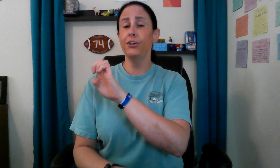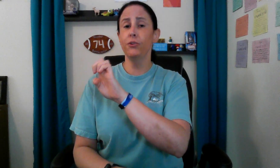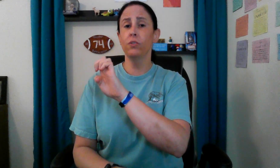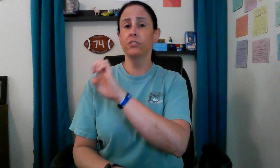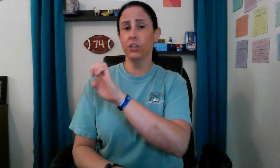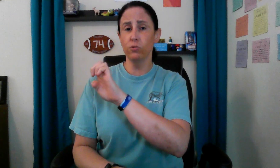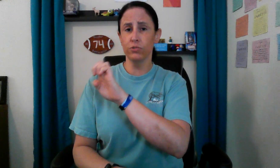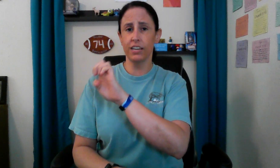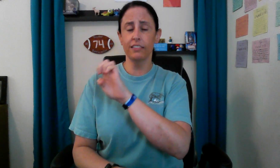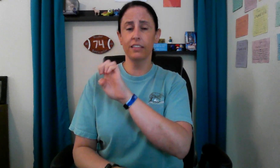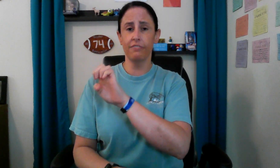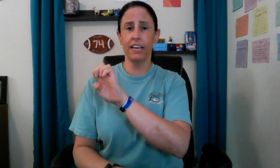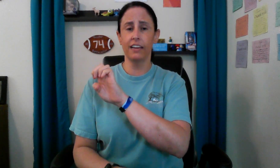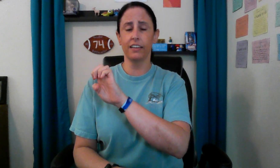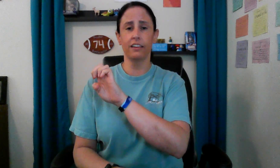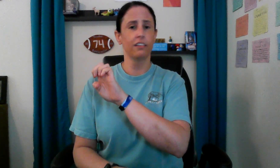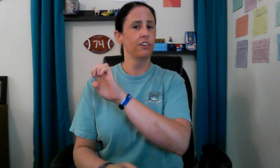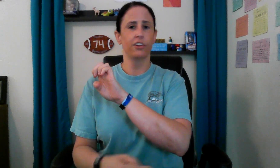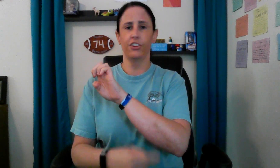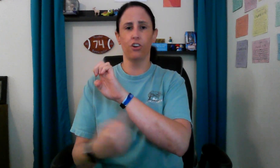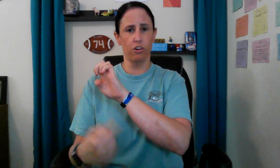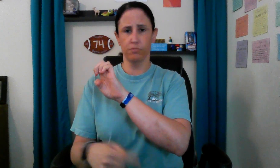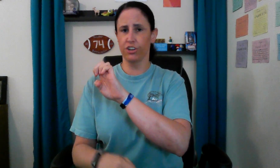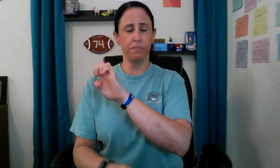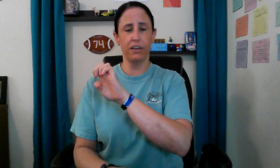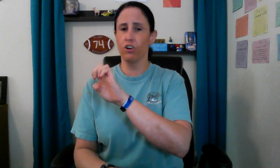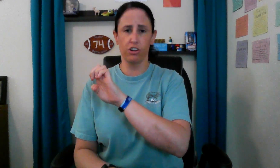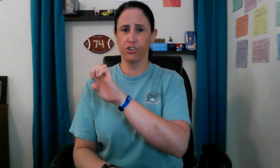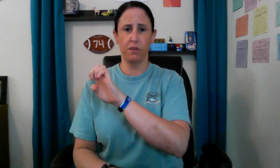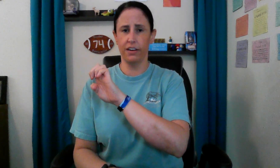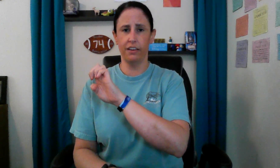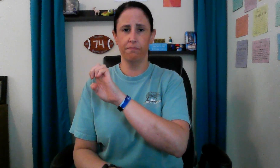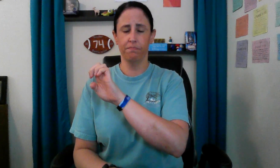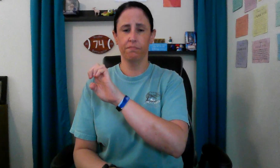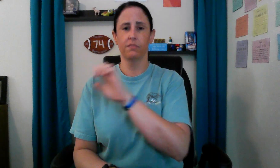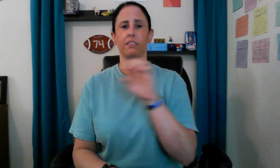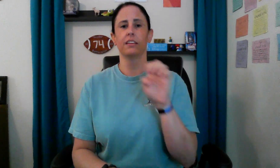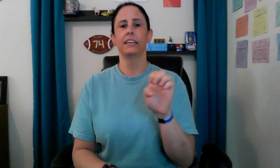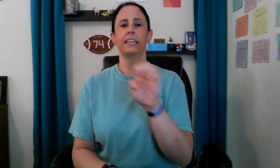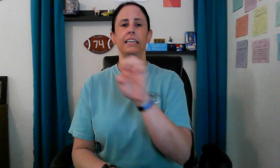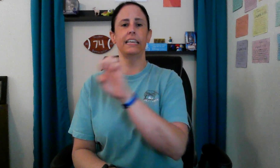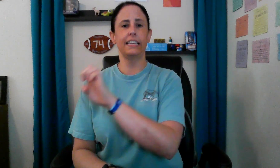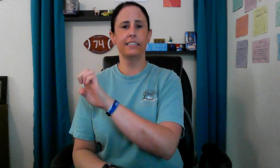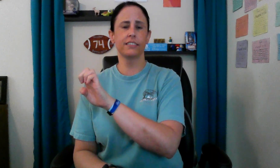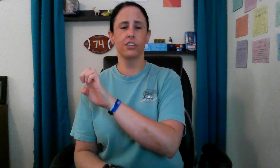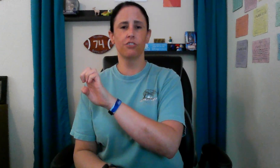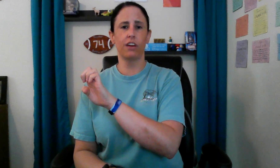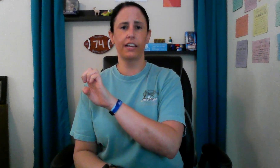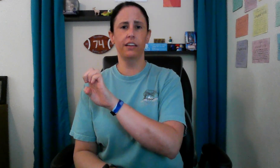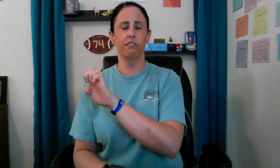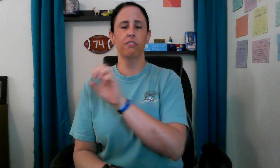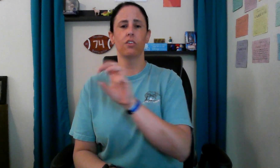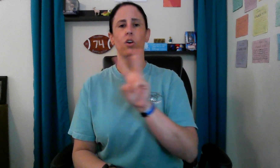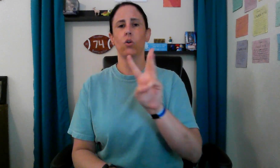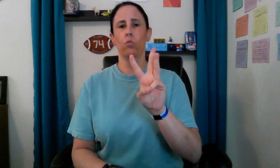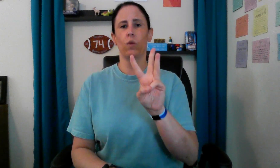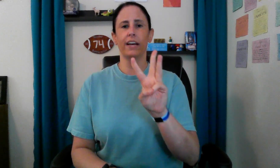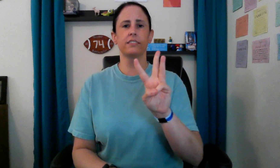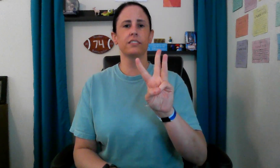you don't sign left-handed, your arm shouldn't be across your body. East to the right, west,